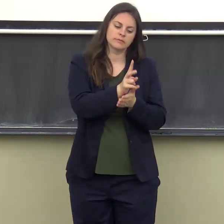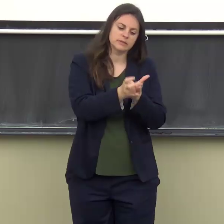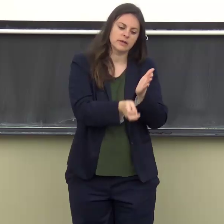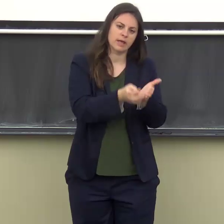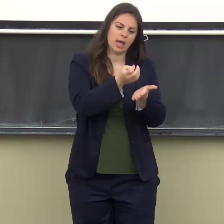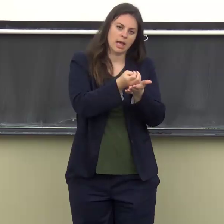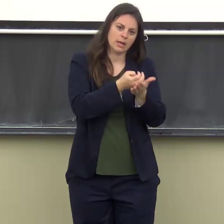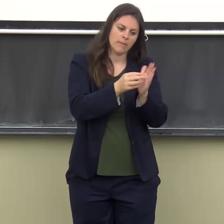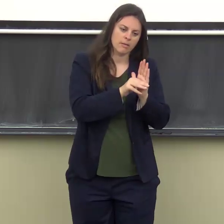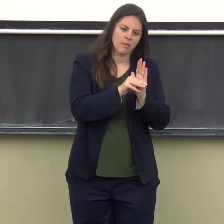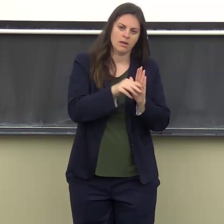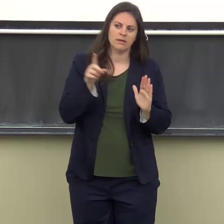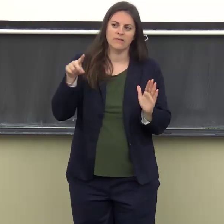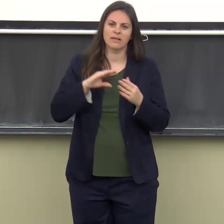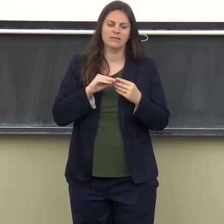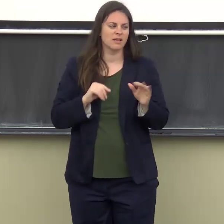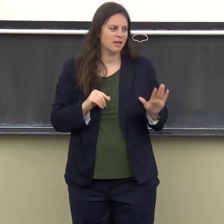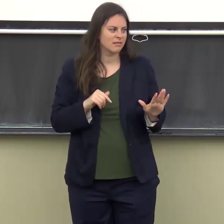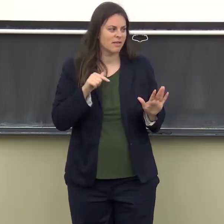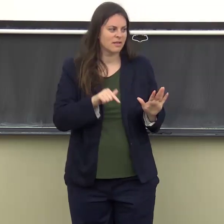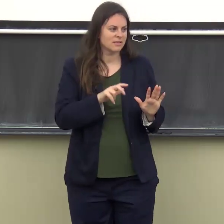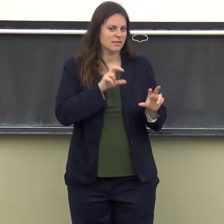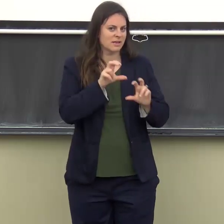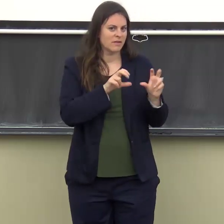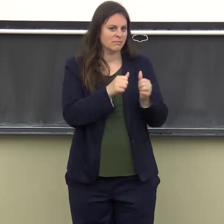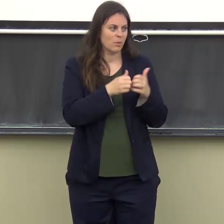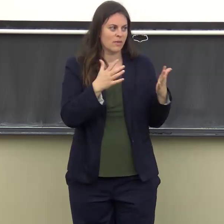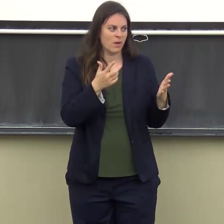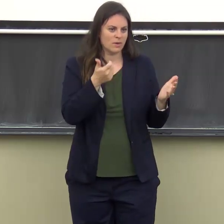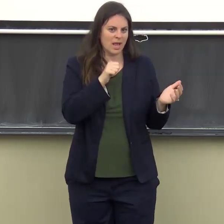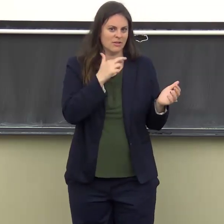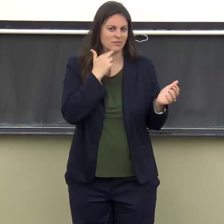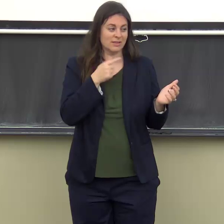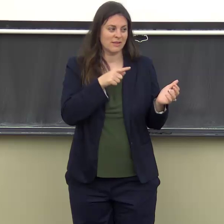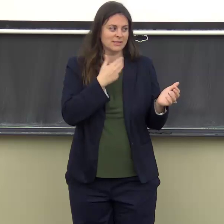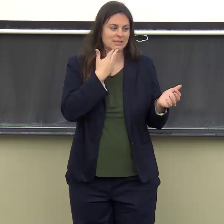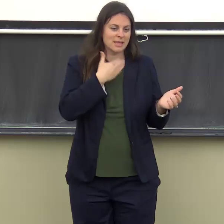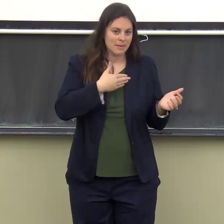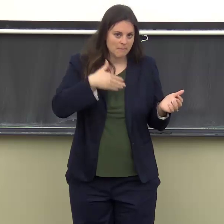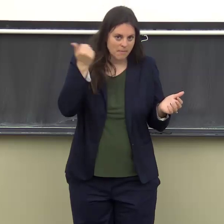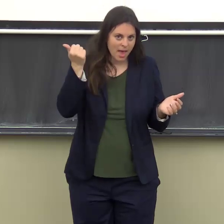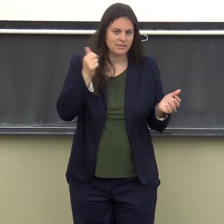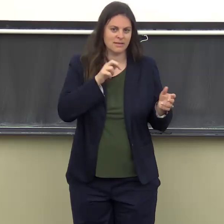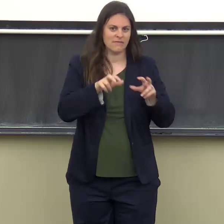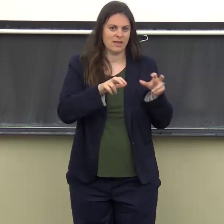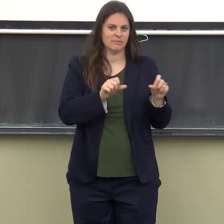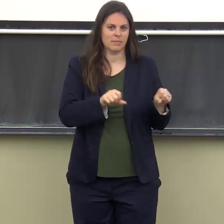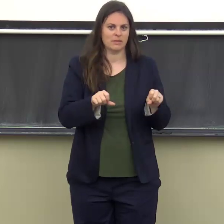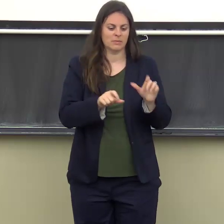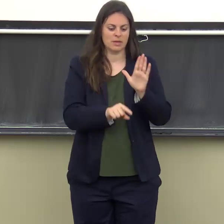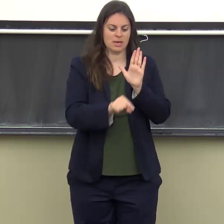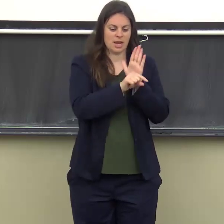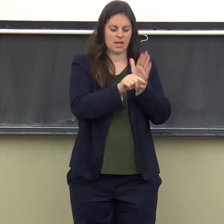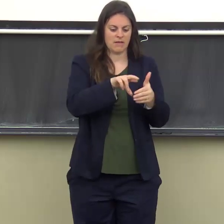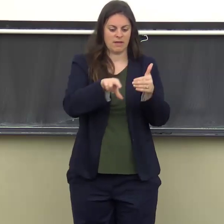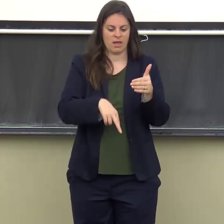they said, this is an investment with no risks. This is the best investment that there is. There are no negative